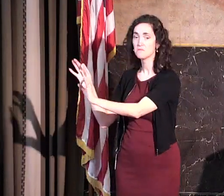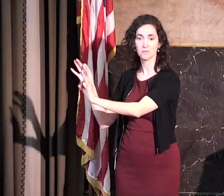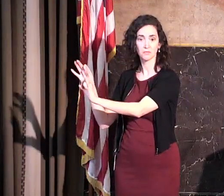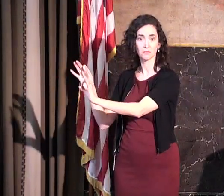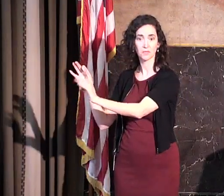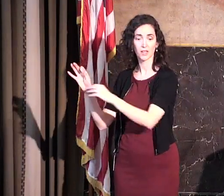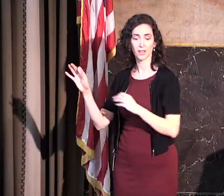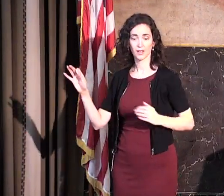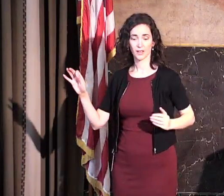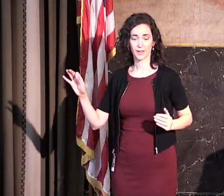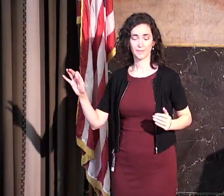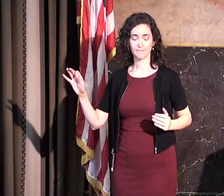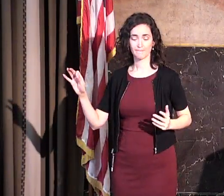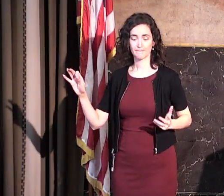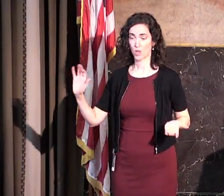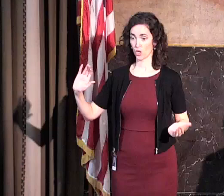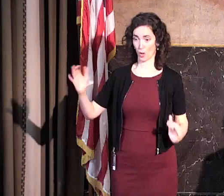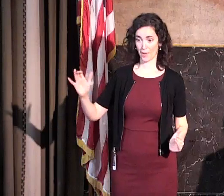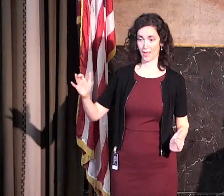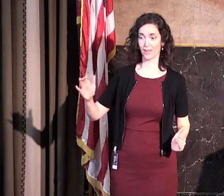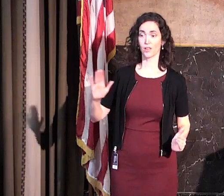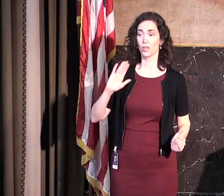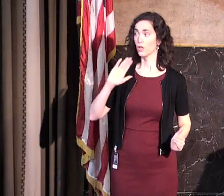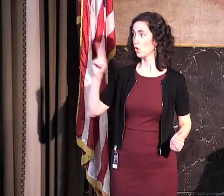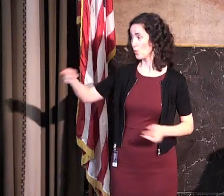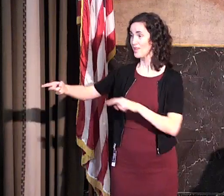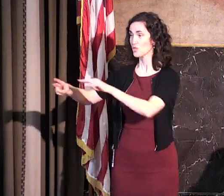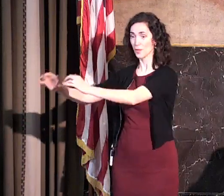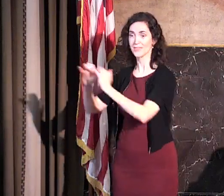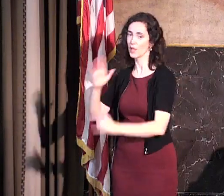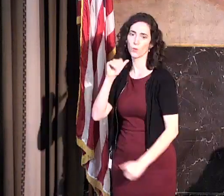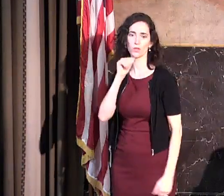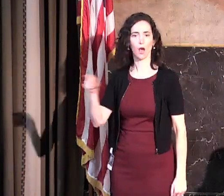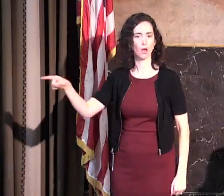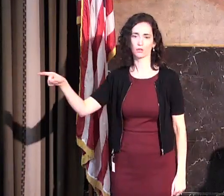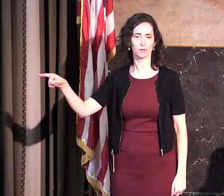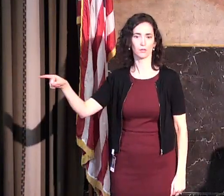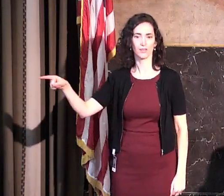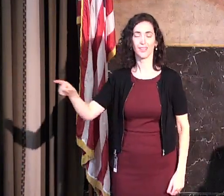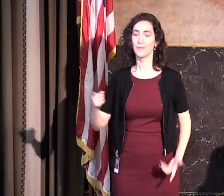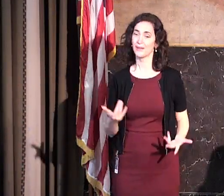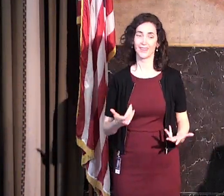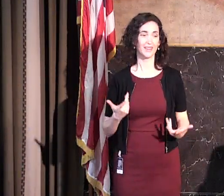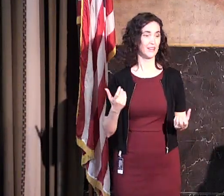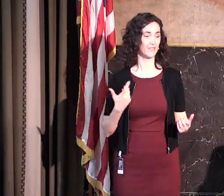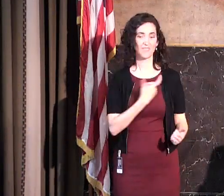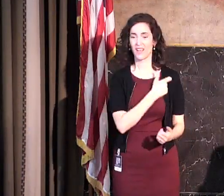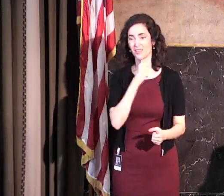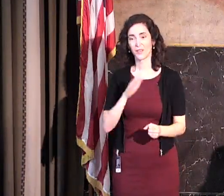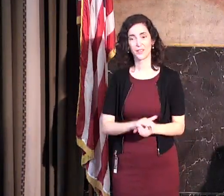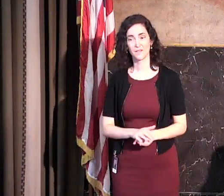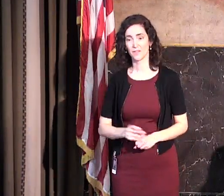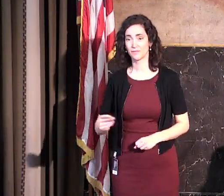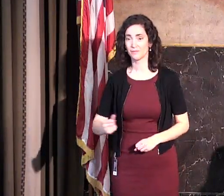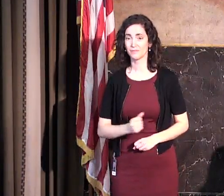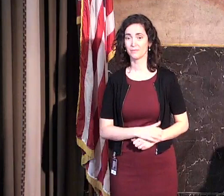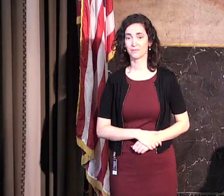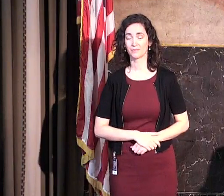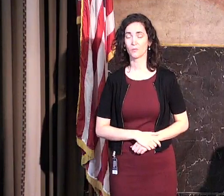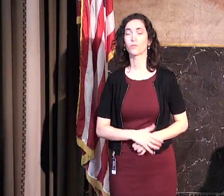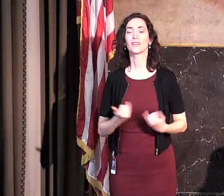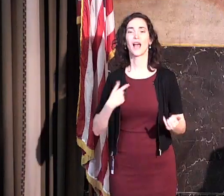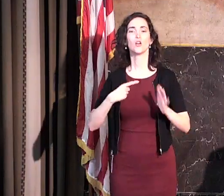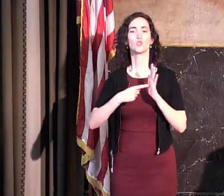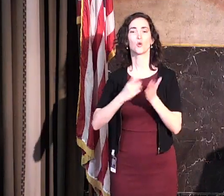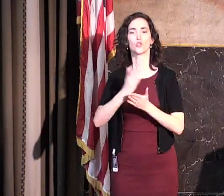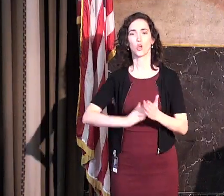largely not experience this. But we've not been so fortunate here. I'm going to show you some data. I'm